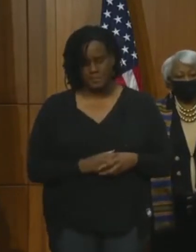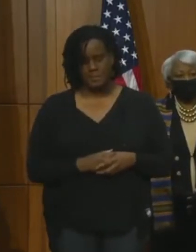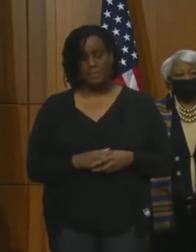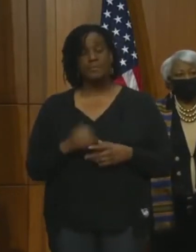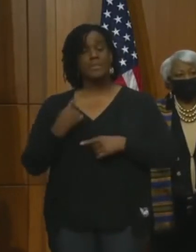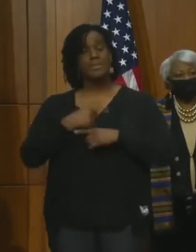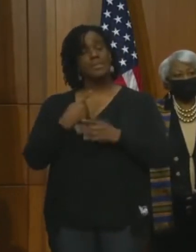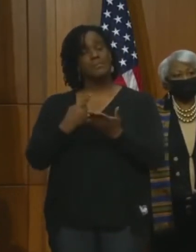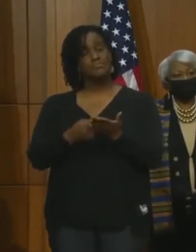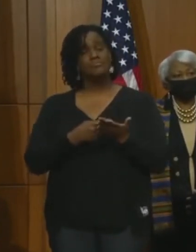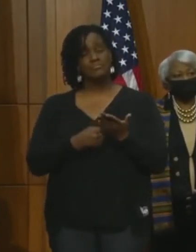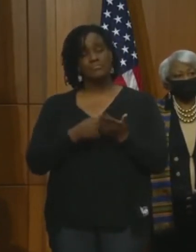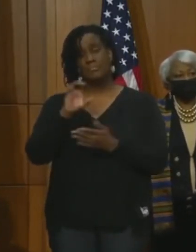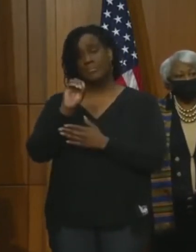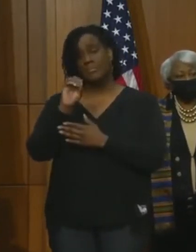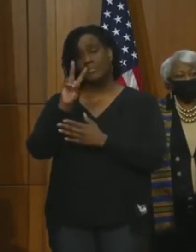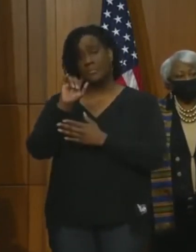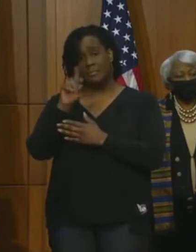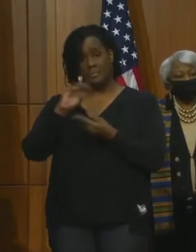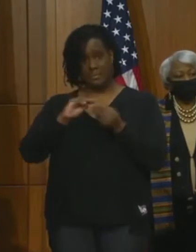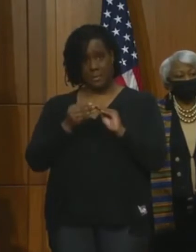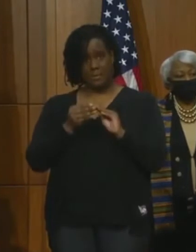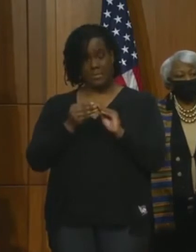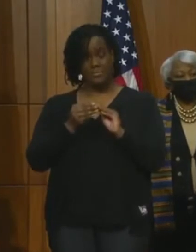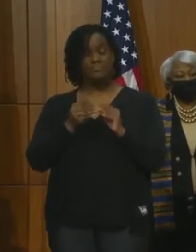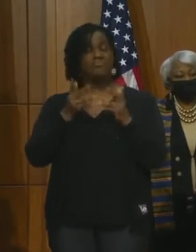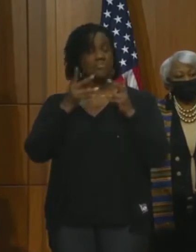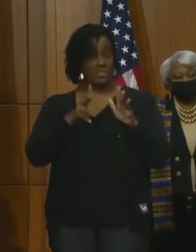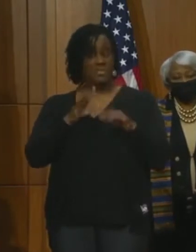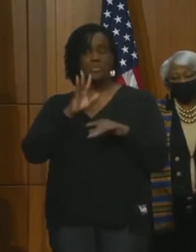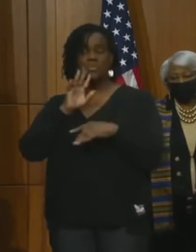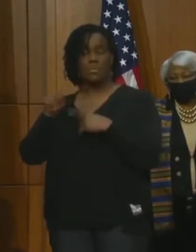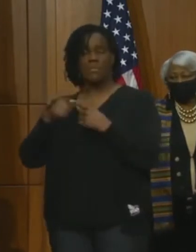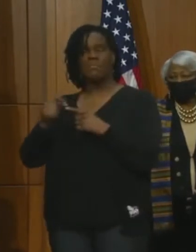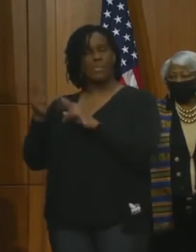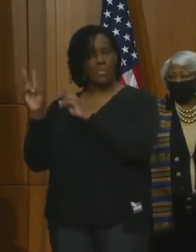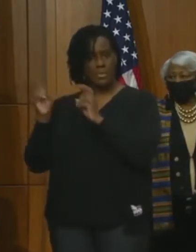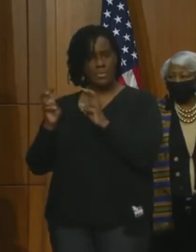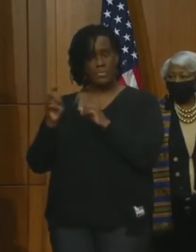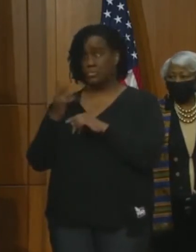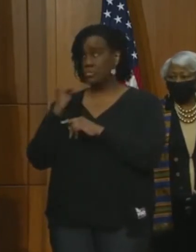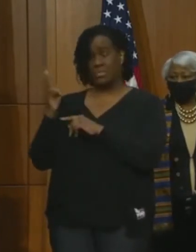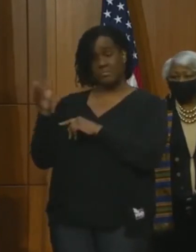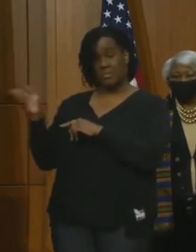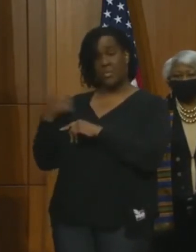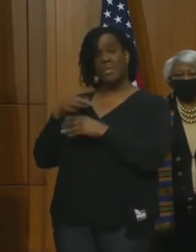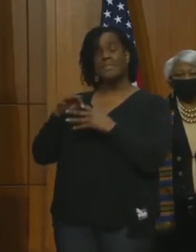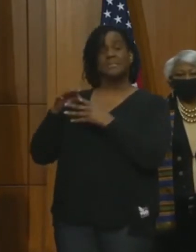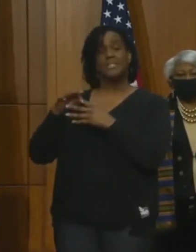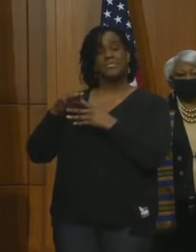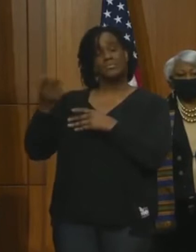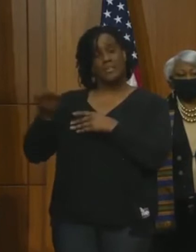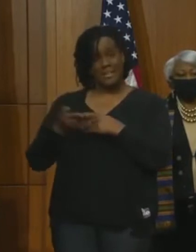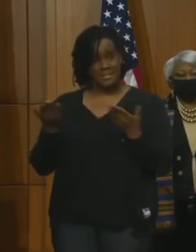through our COVID numbers. Then we'll turn to some other matters, and as you can see, we have some special guests with us